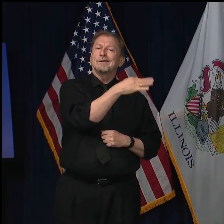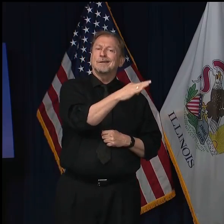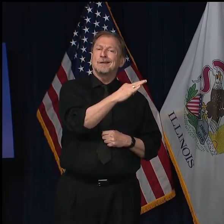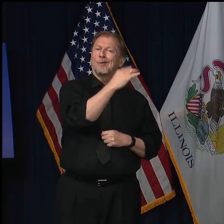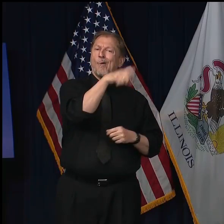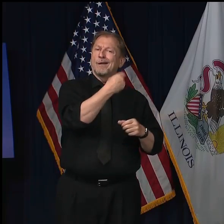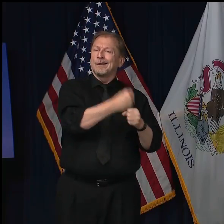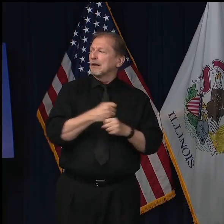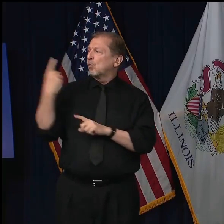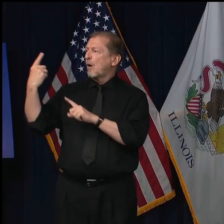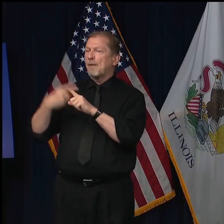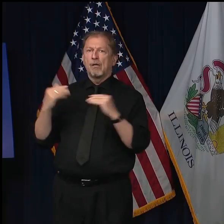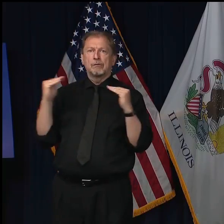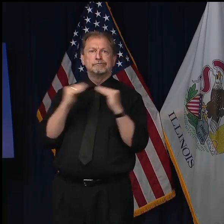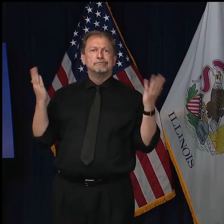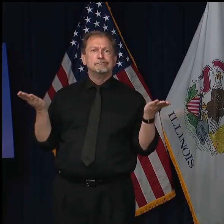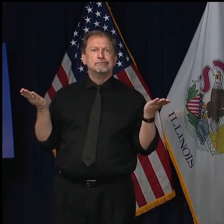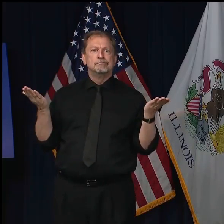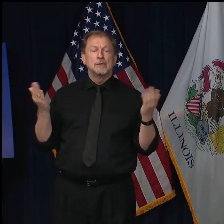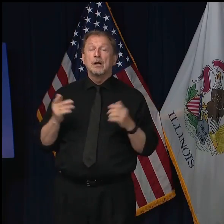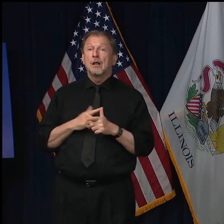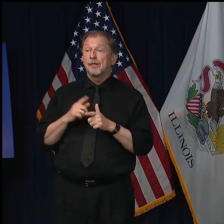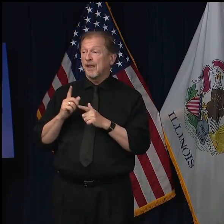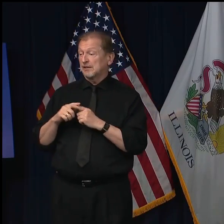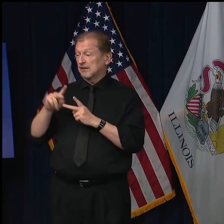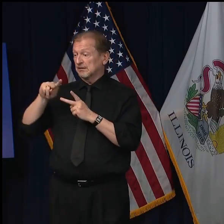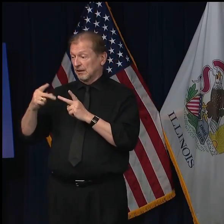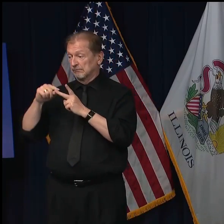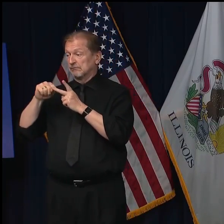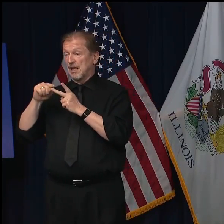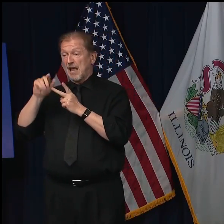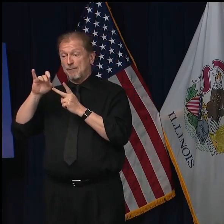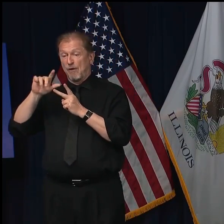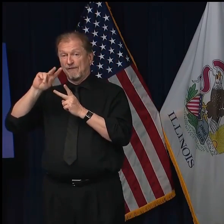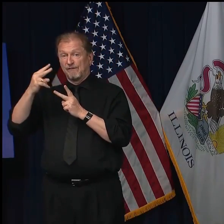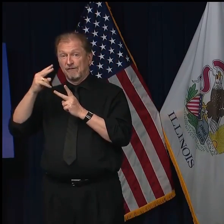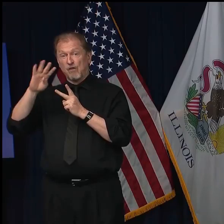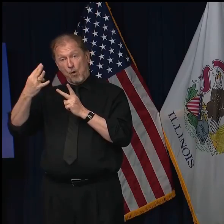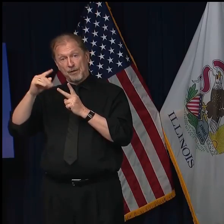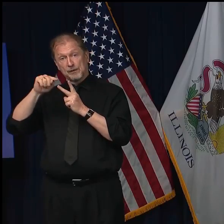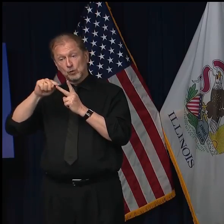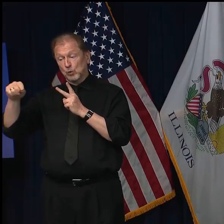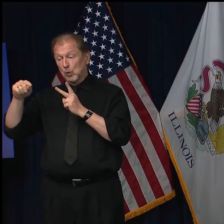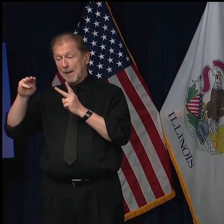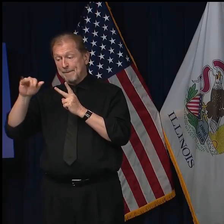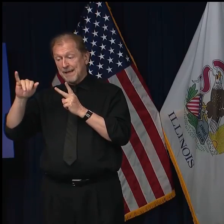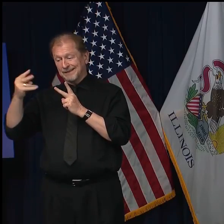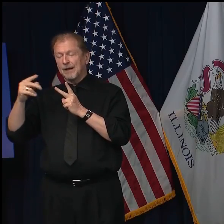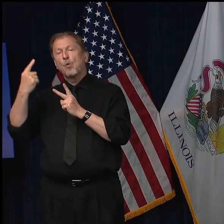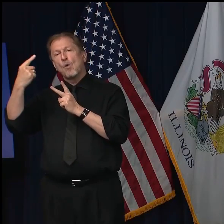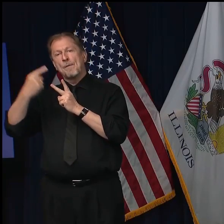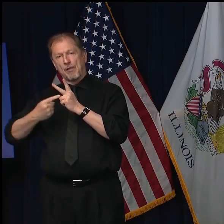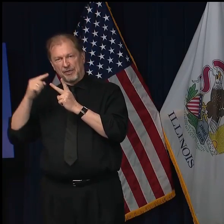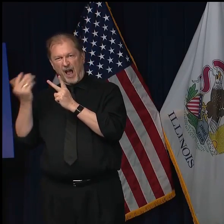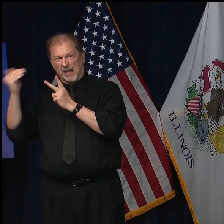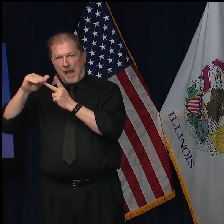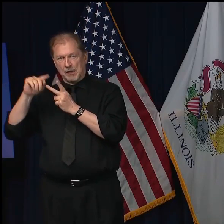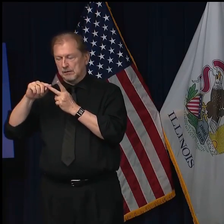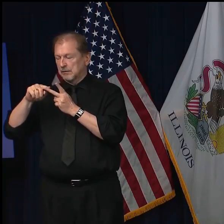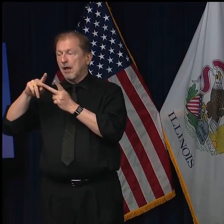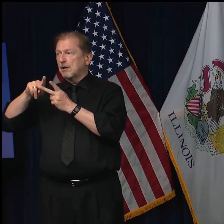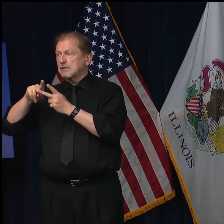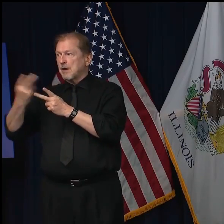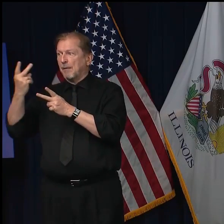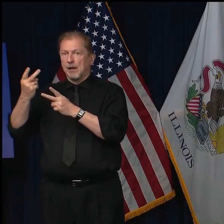Then, in the following month, between April 4th and May 2nd, that number had nearly doubled. As